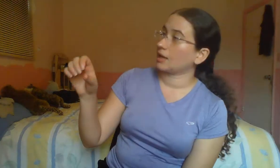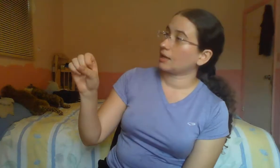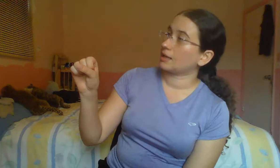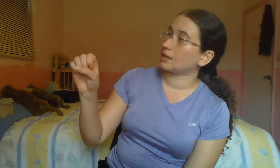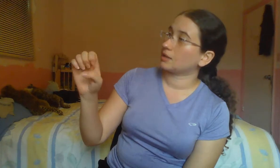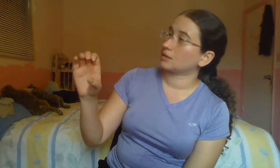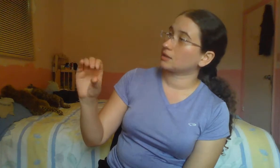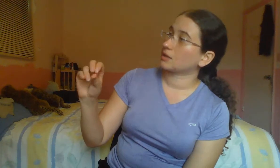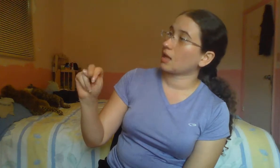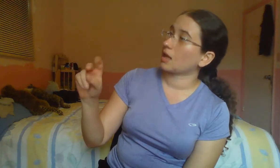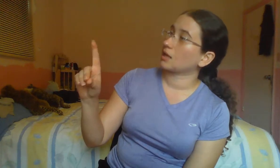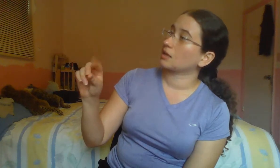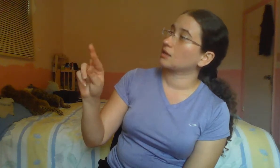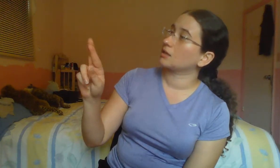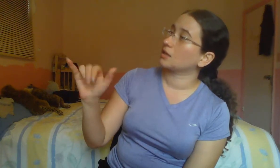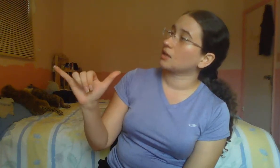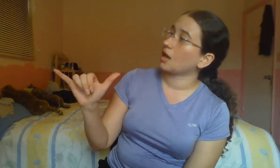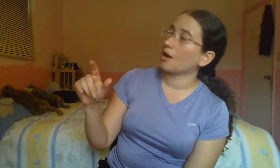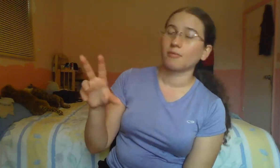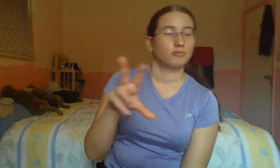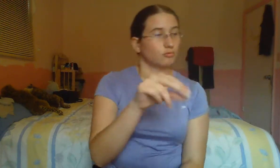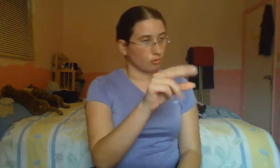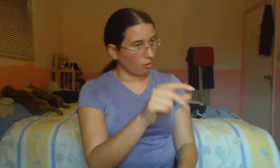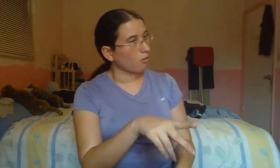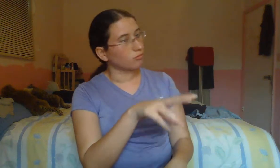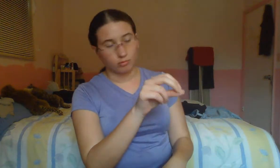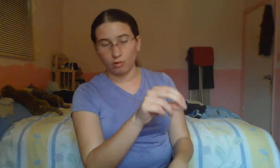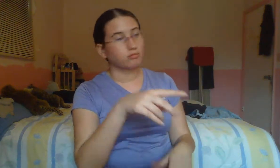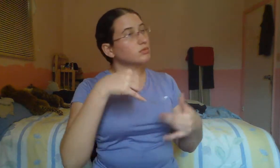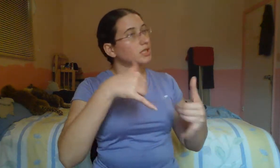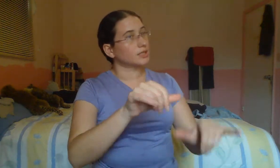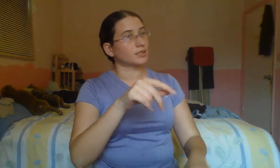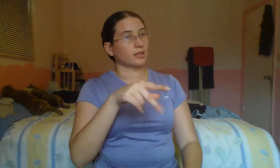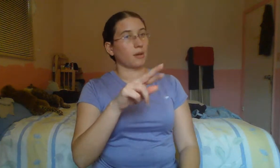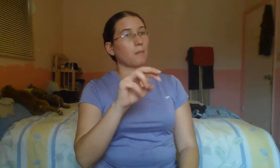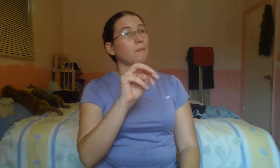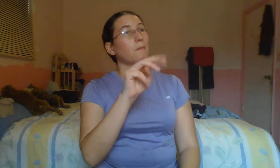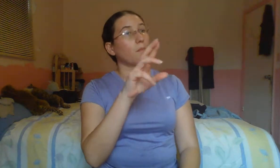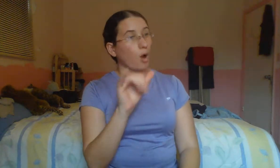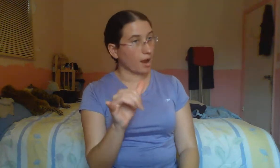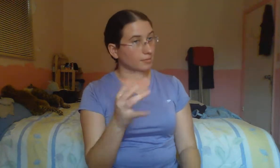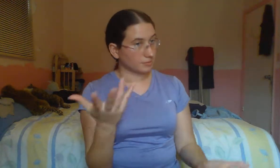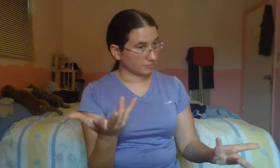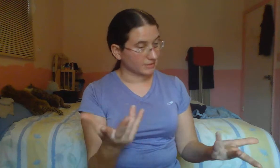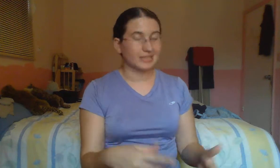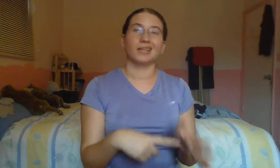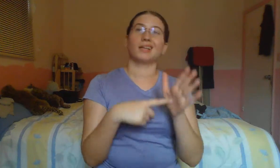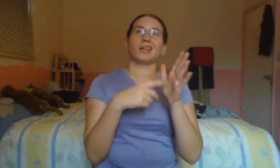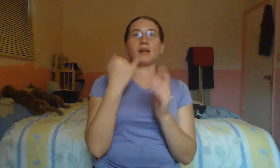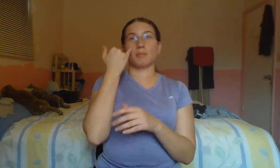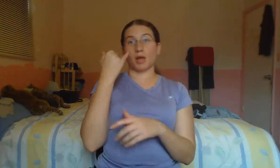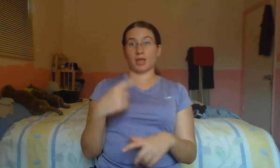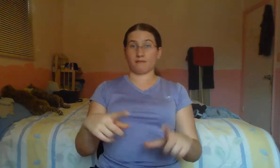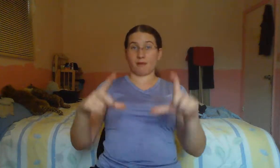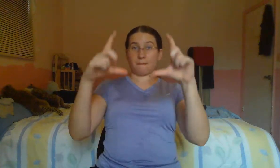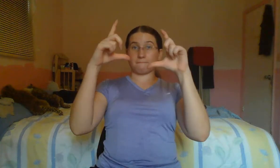because it's the actual thing from there, right? If somebody painted it then. If we took a picture out of our camera of it, it wouldn't become primary